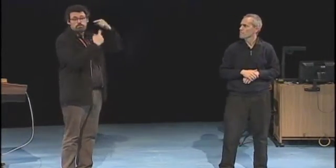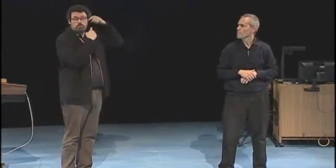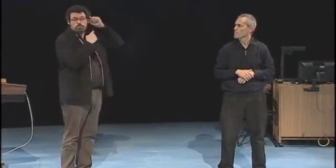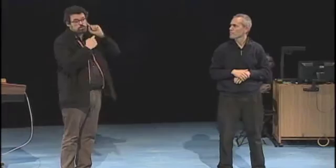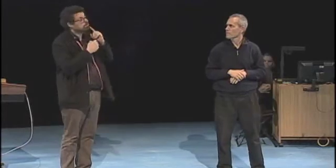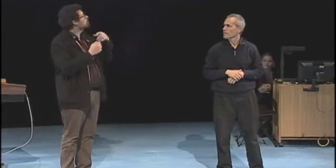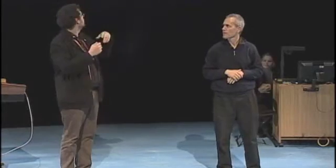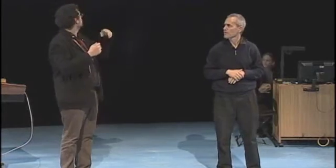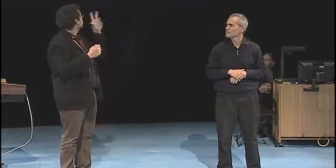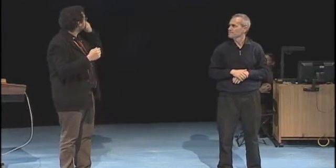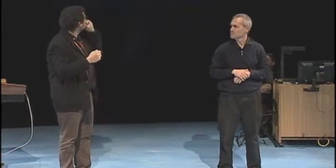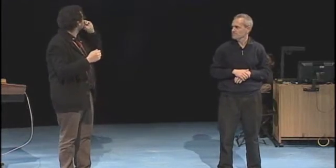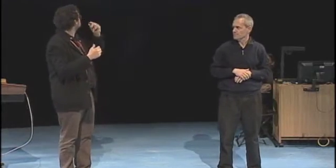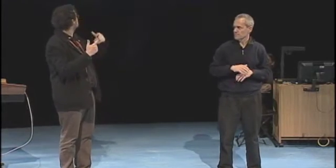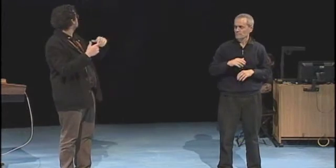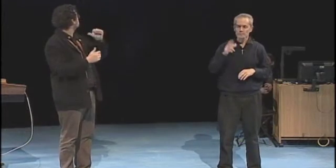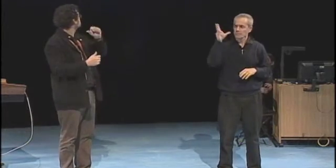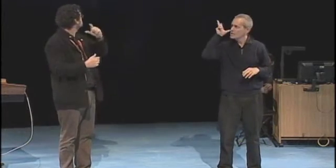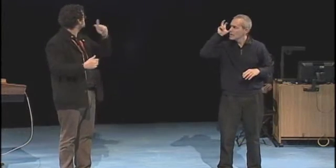the famous painting, The Scream.